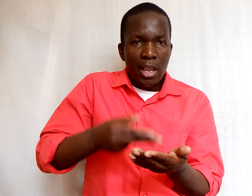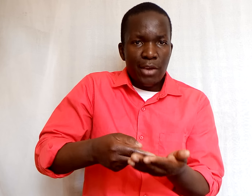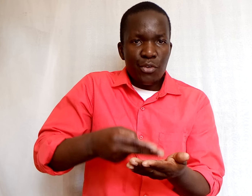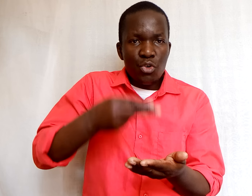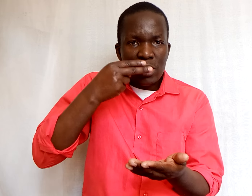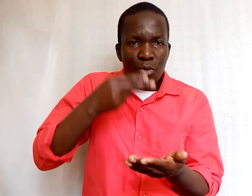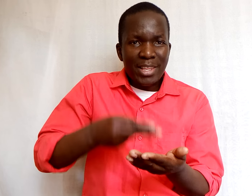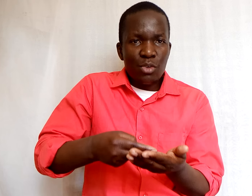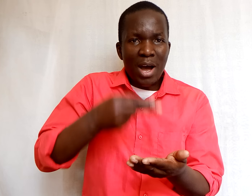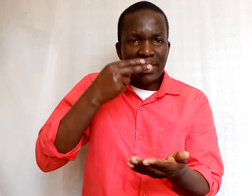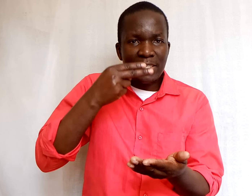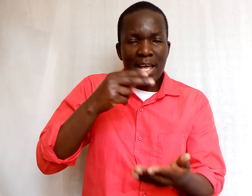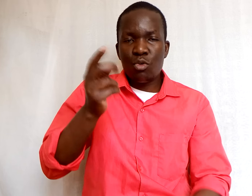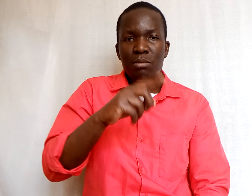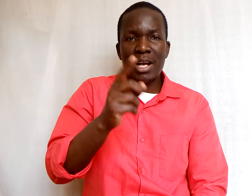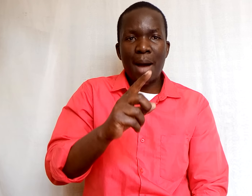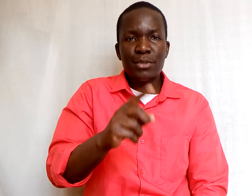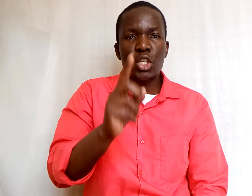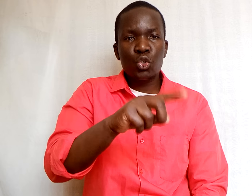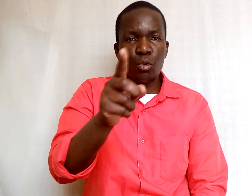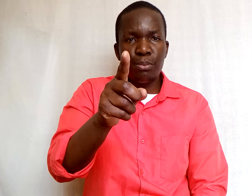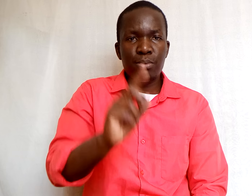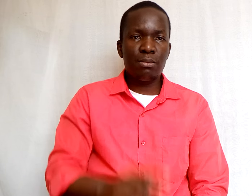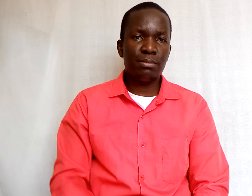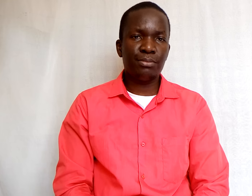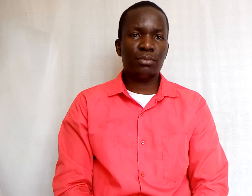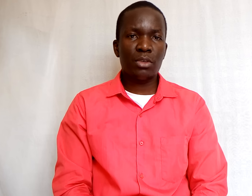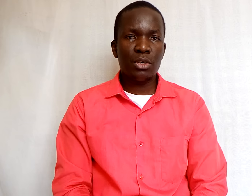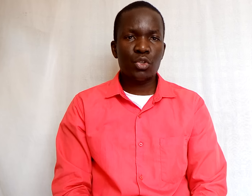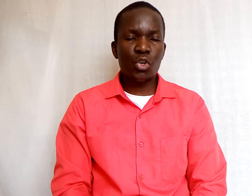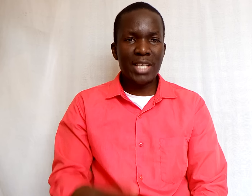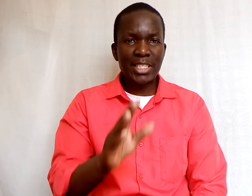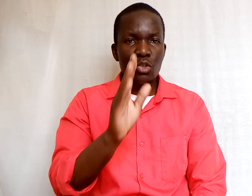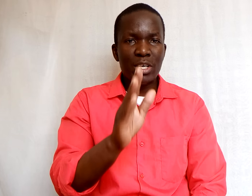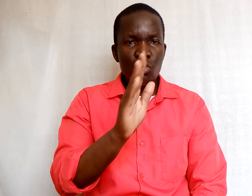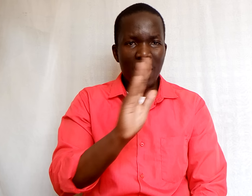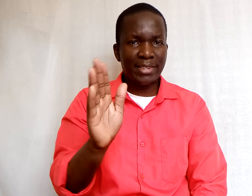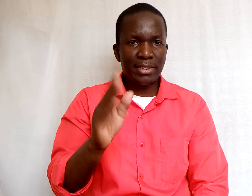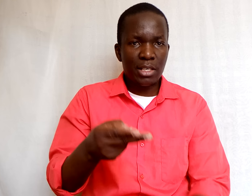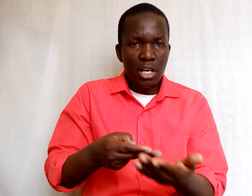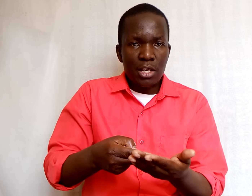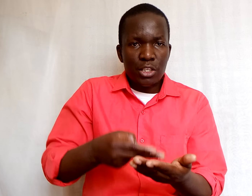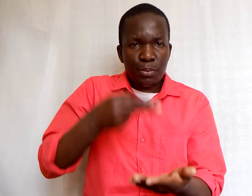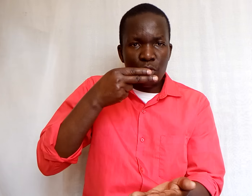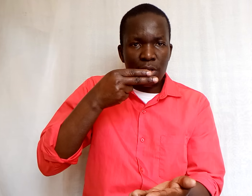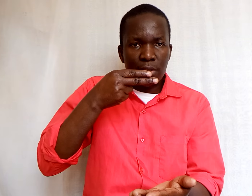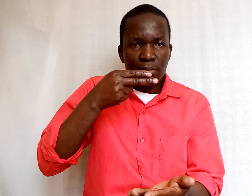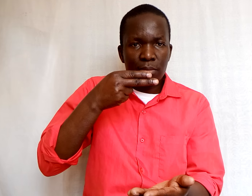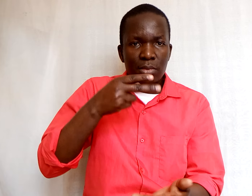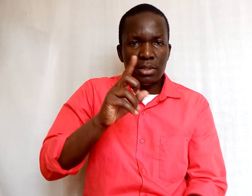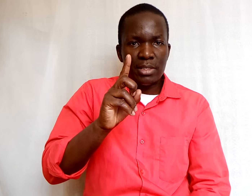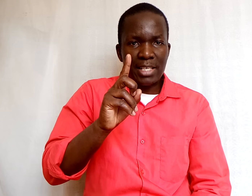If you do it more than once, that one becomes soup. So just do it once. Spoon. Just like